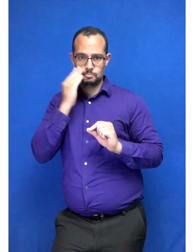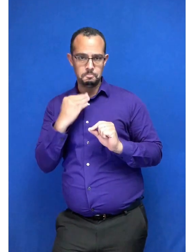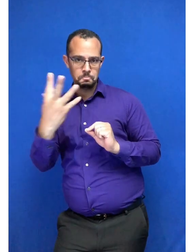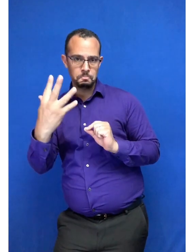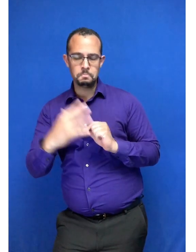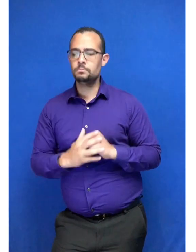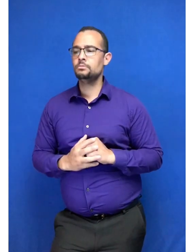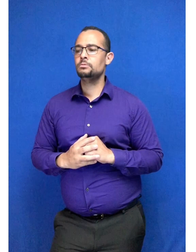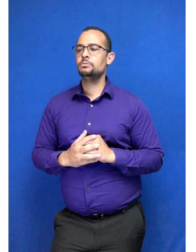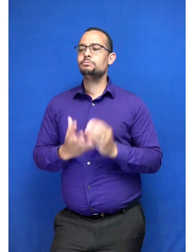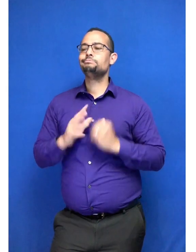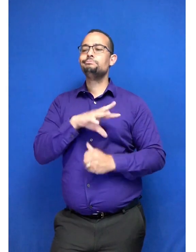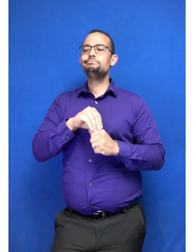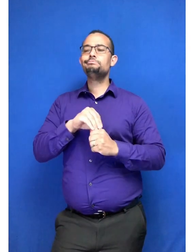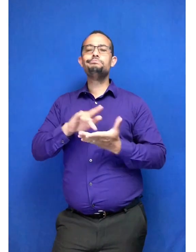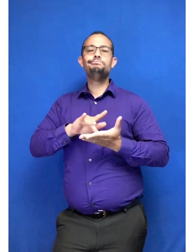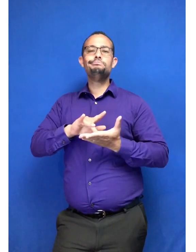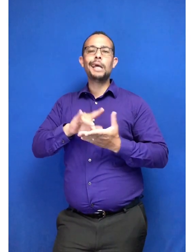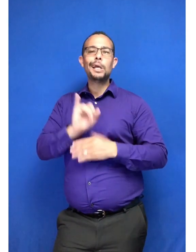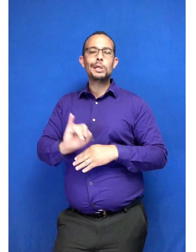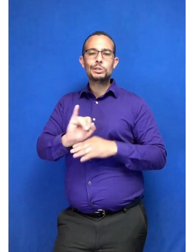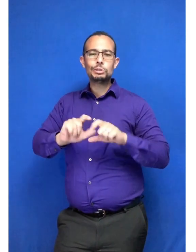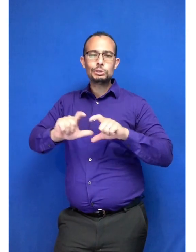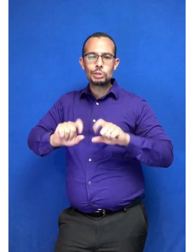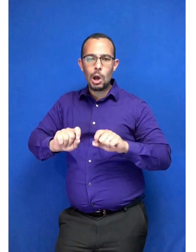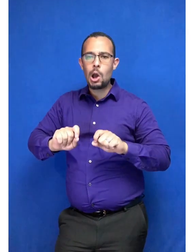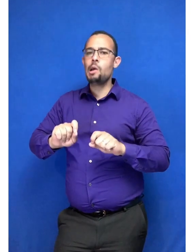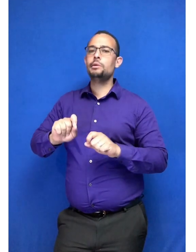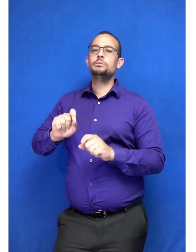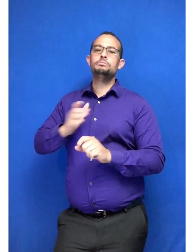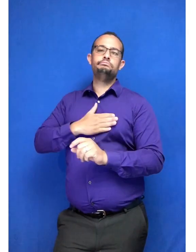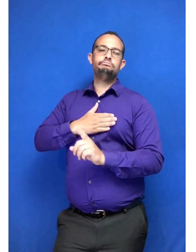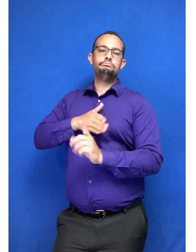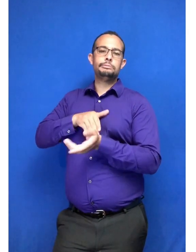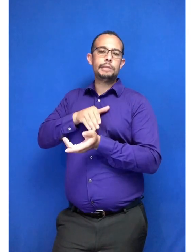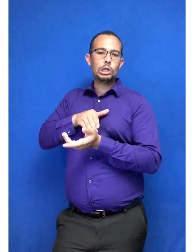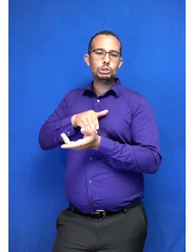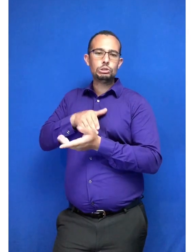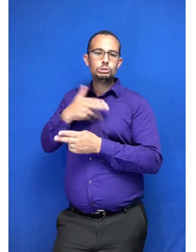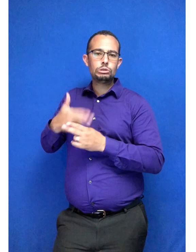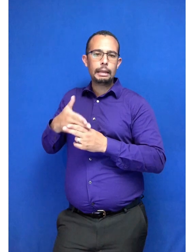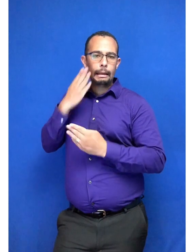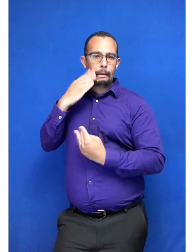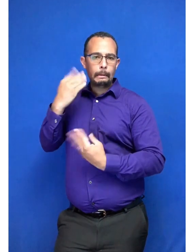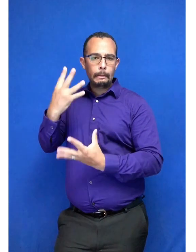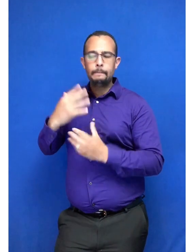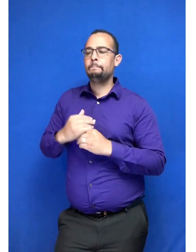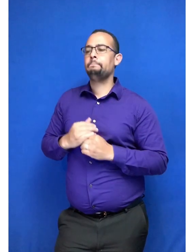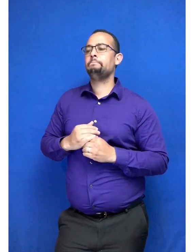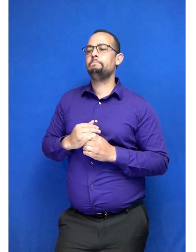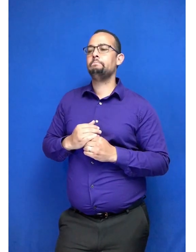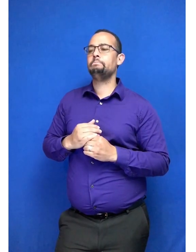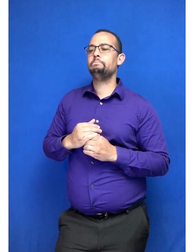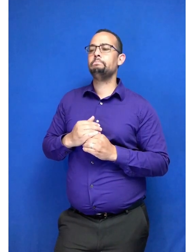a copy of that, and medical doctor information. List of medical prescriptions and